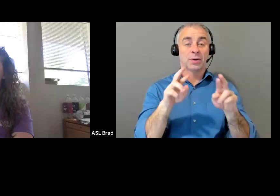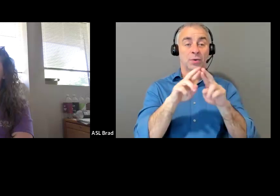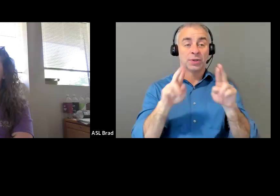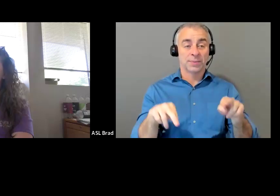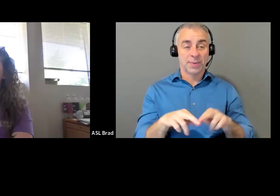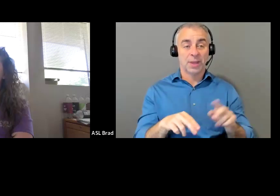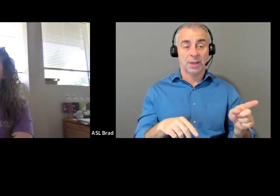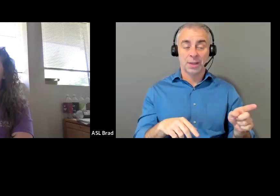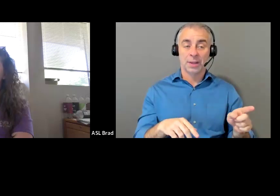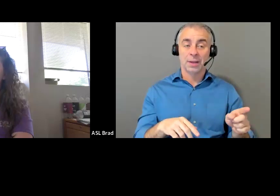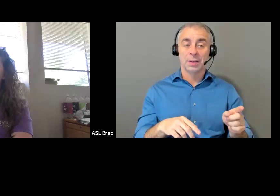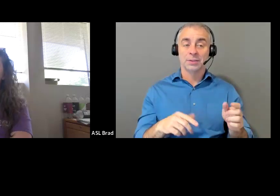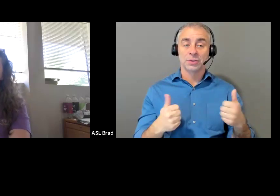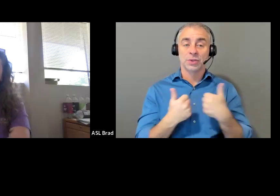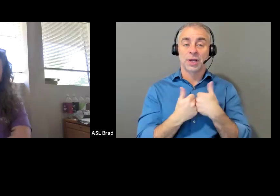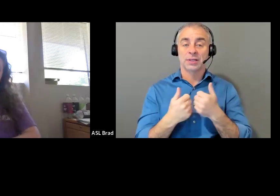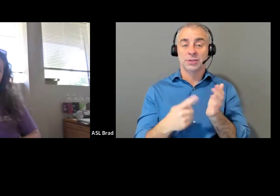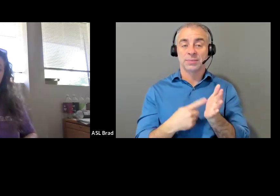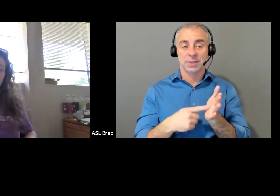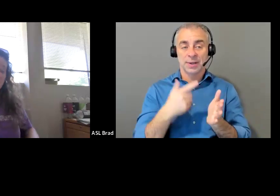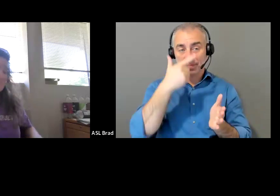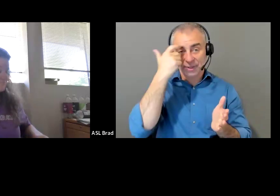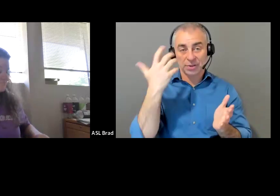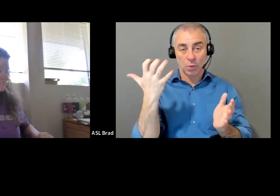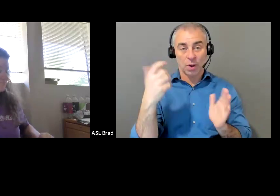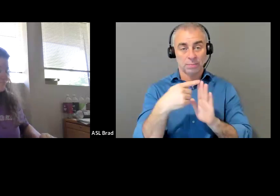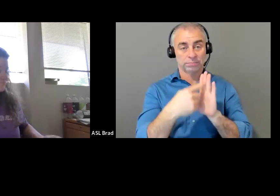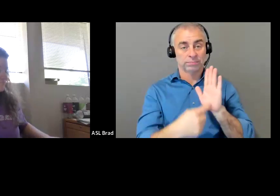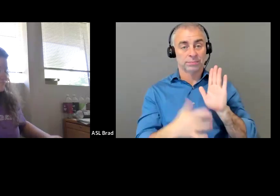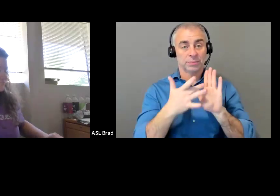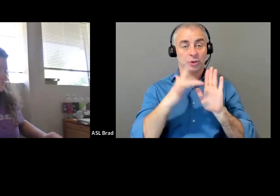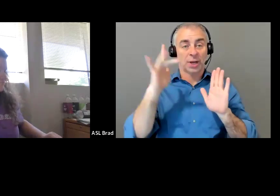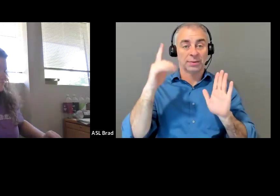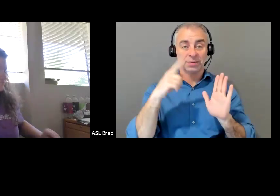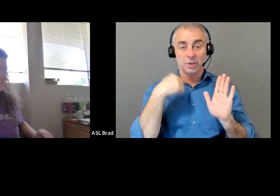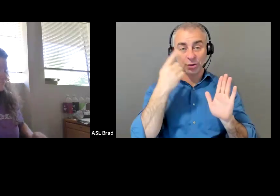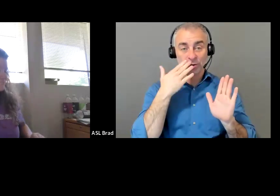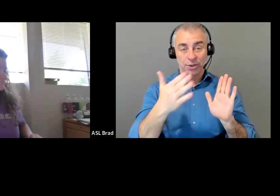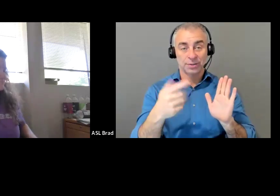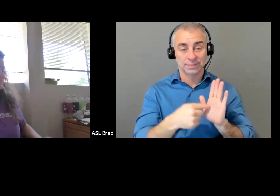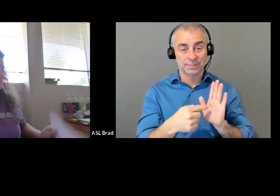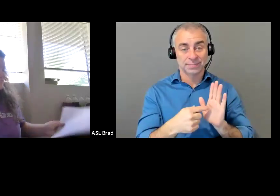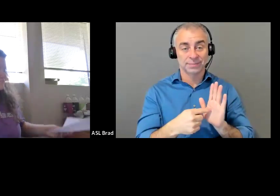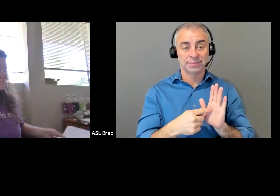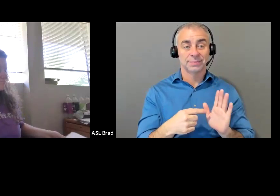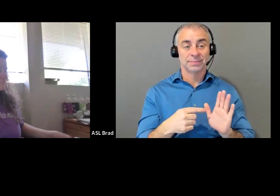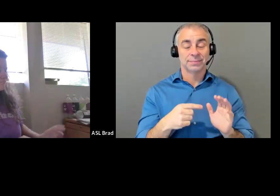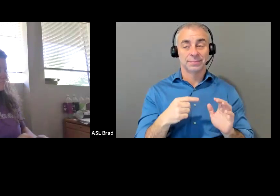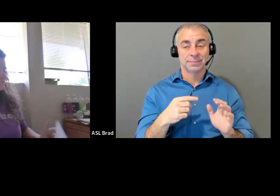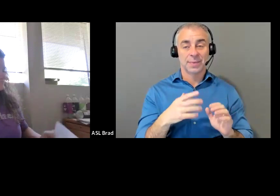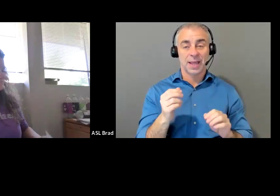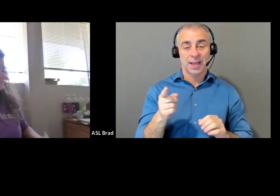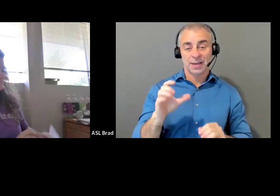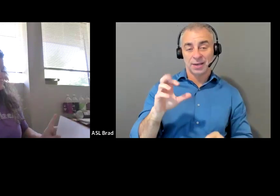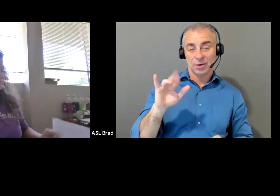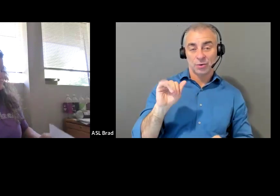really heavy lift because you want it to look good and you know, there are things like you were talking about, Crystal, that